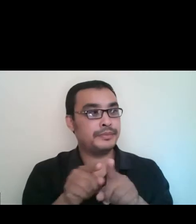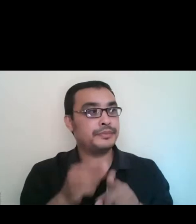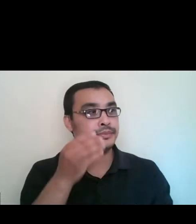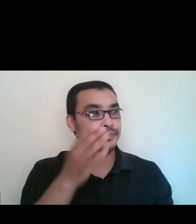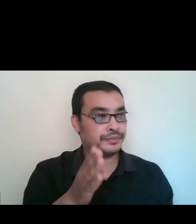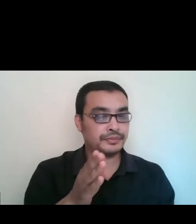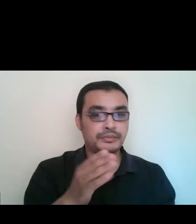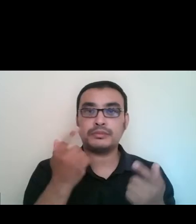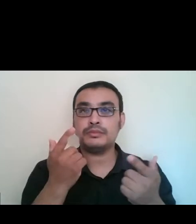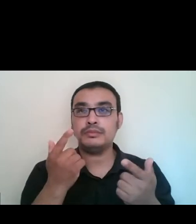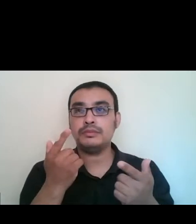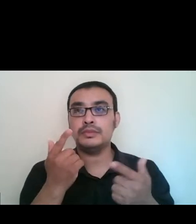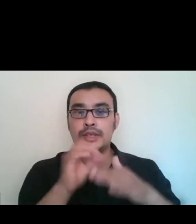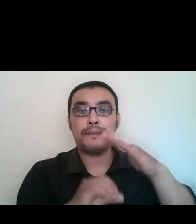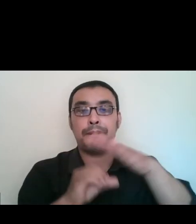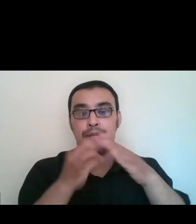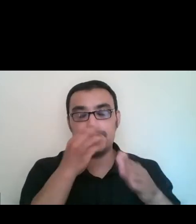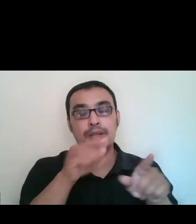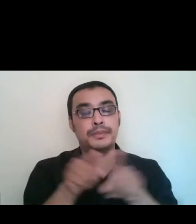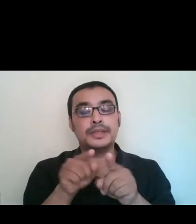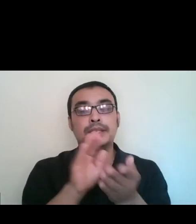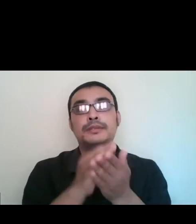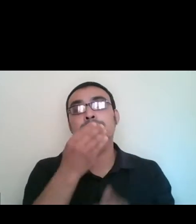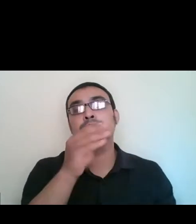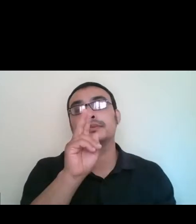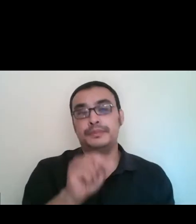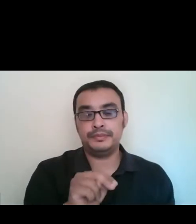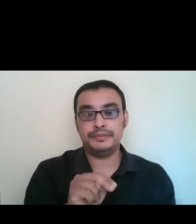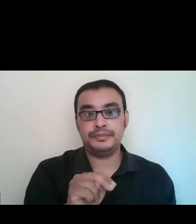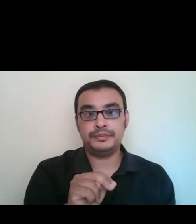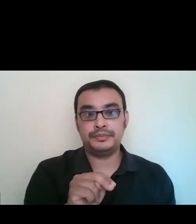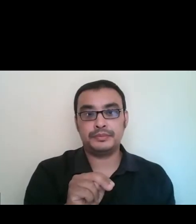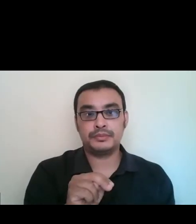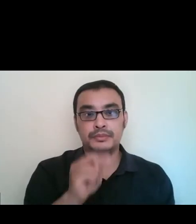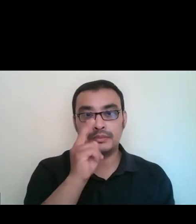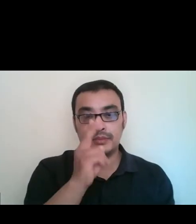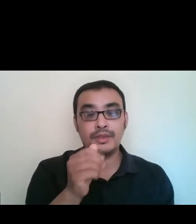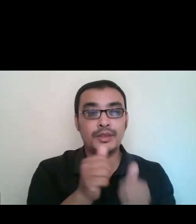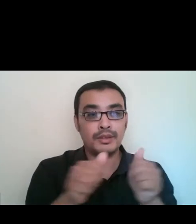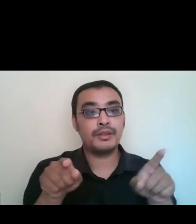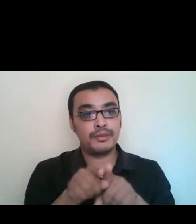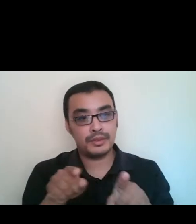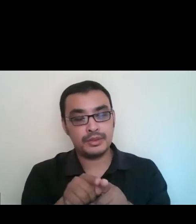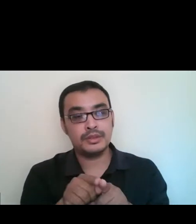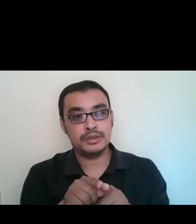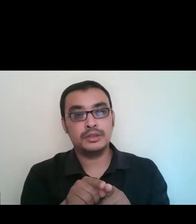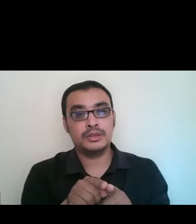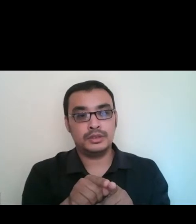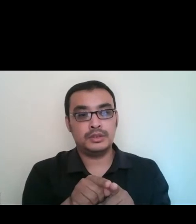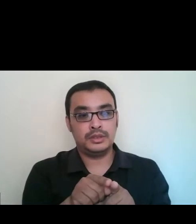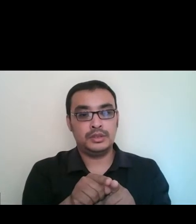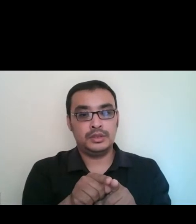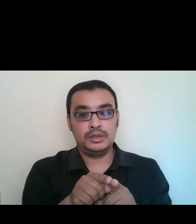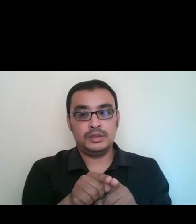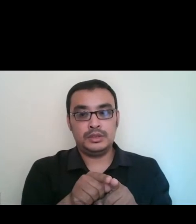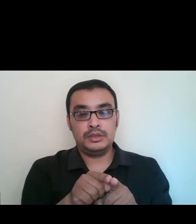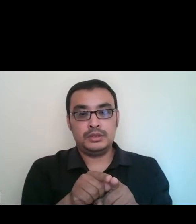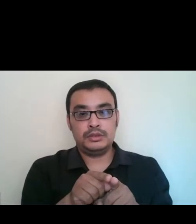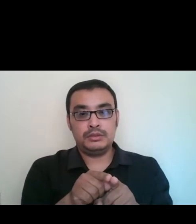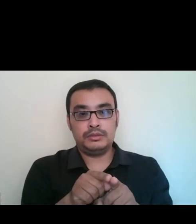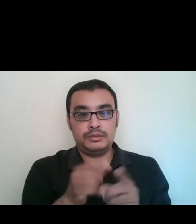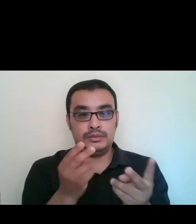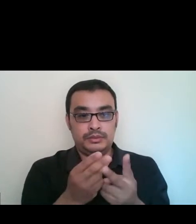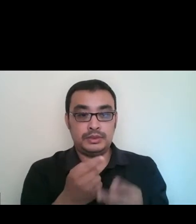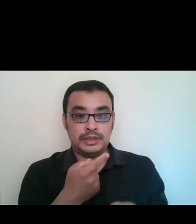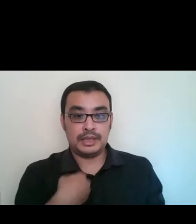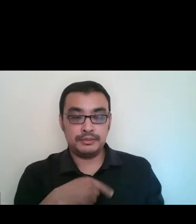priority also. So I want to say that, we need